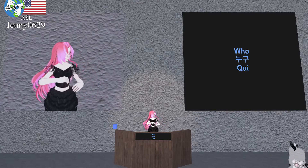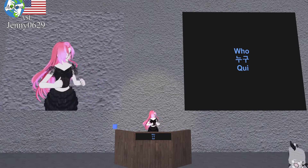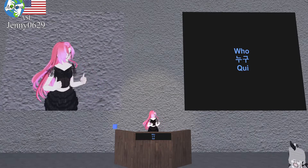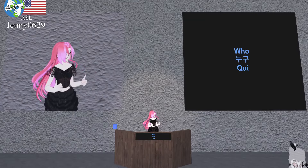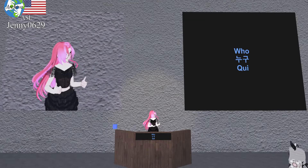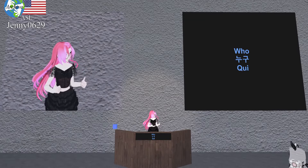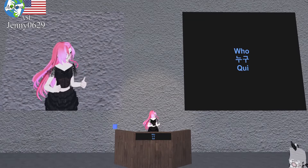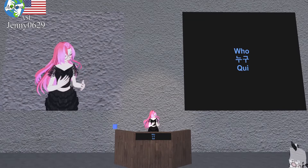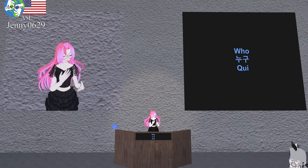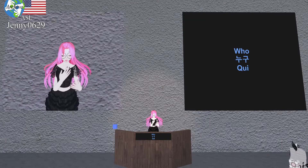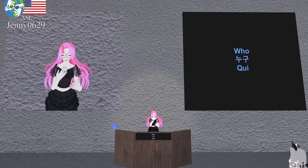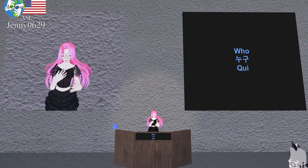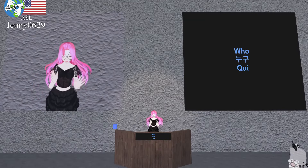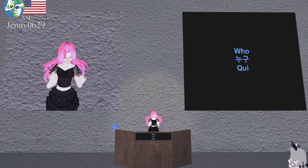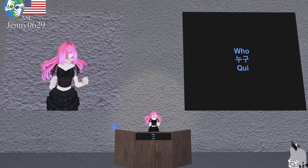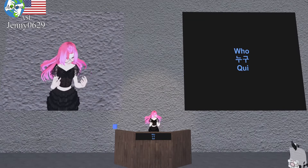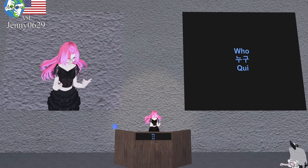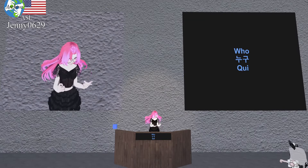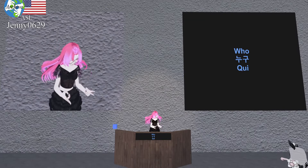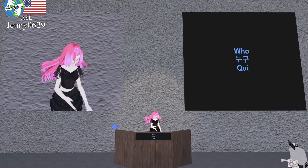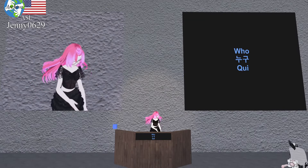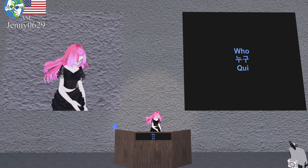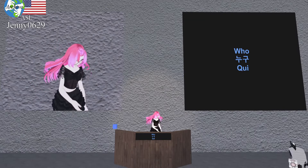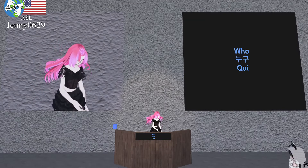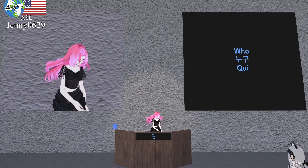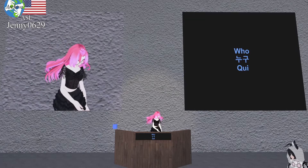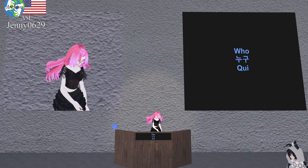with it. Feel good? Okay.